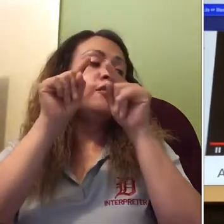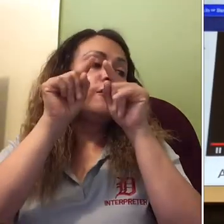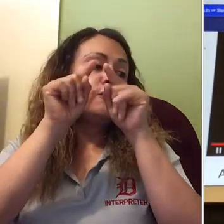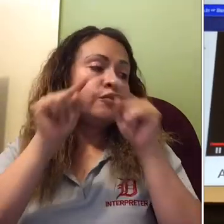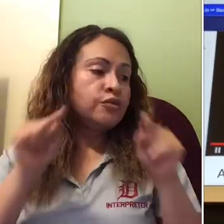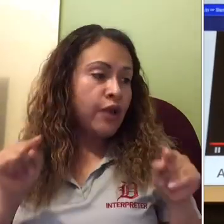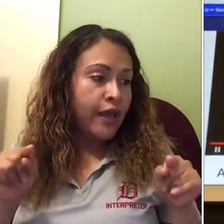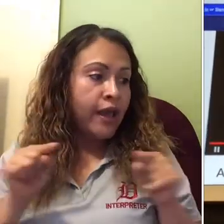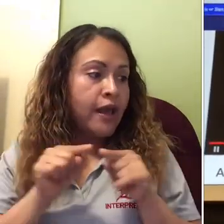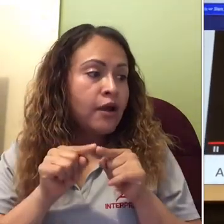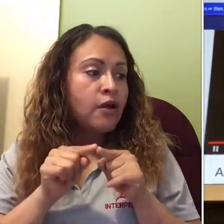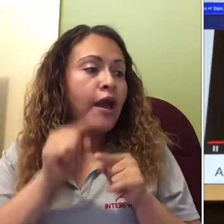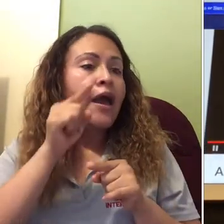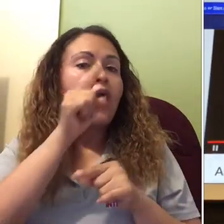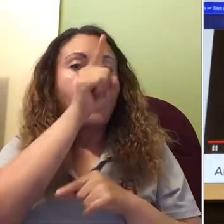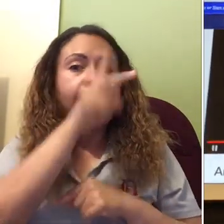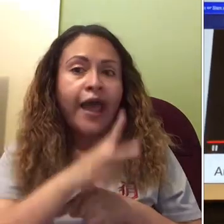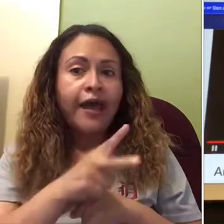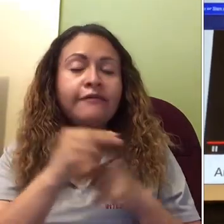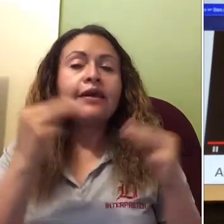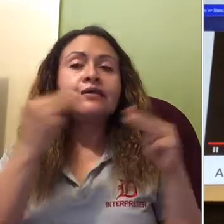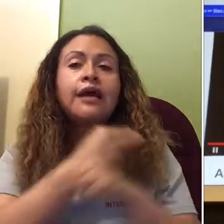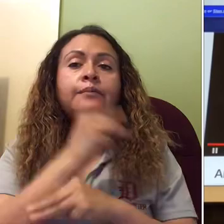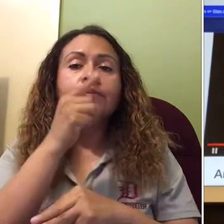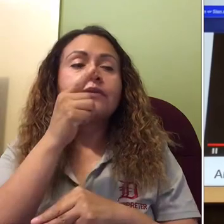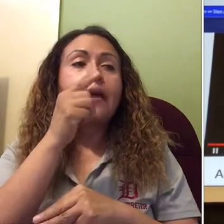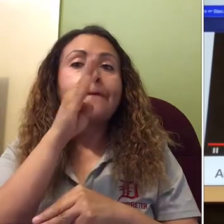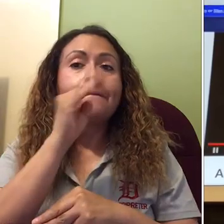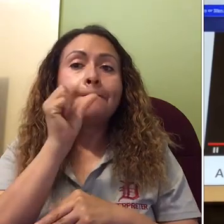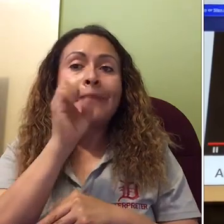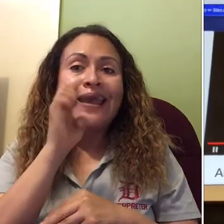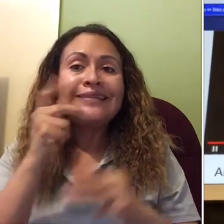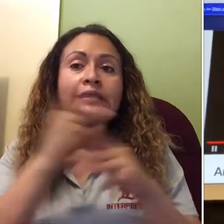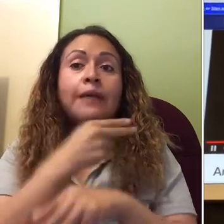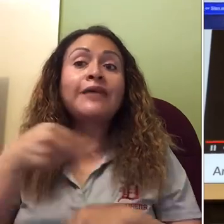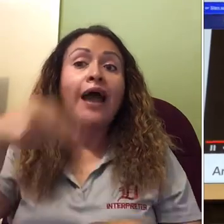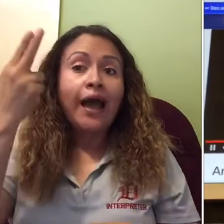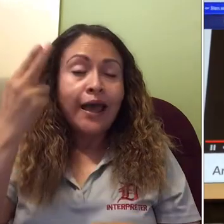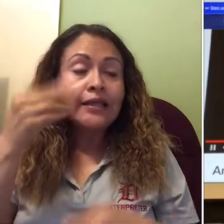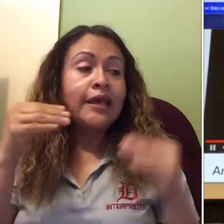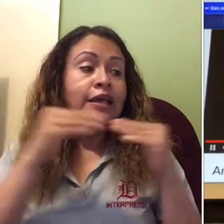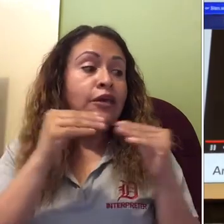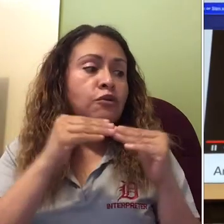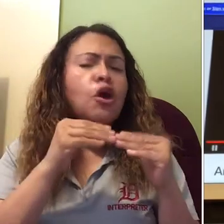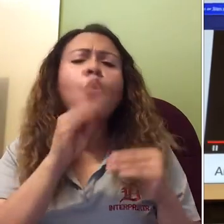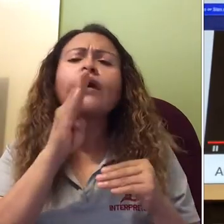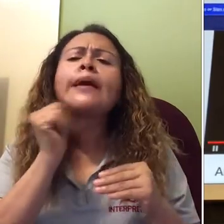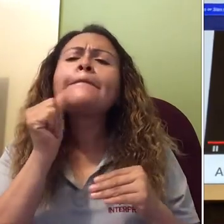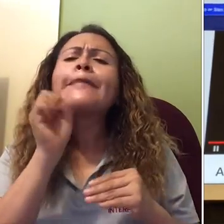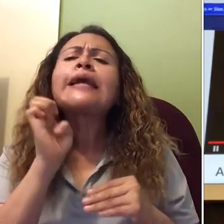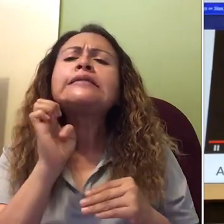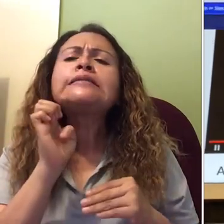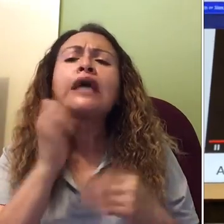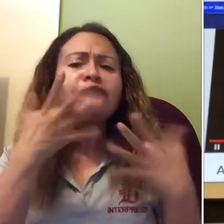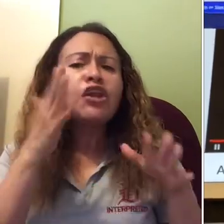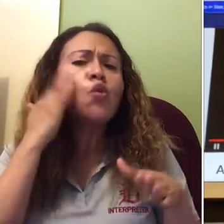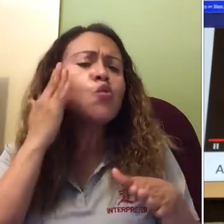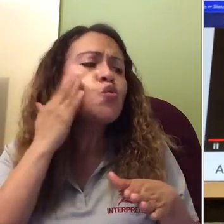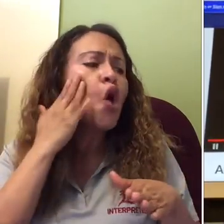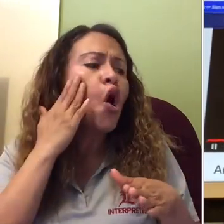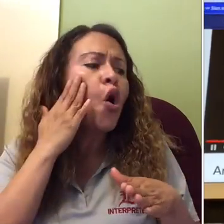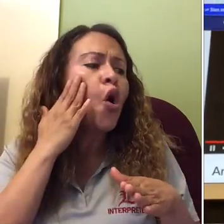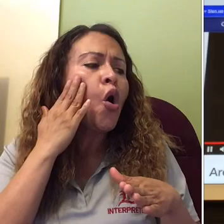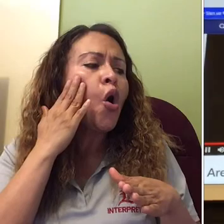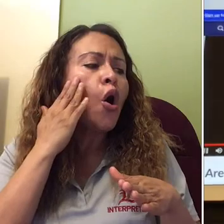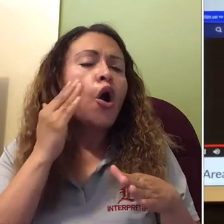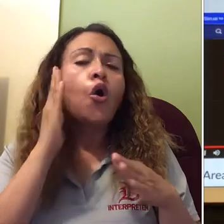is equal to 1/2 times base times height, which is equal to 1/2. What's our base? Our base, we already know, it's one of the sides